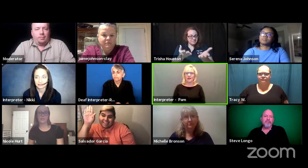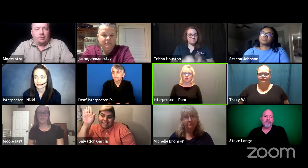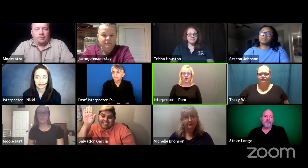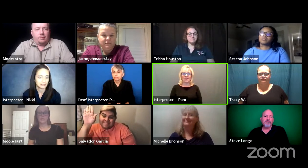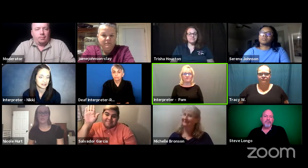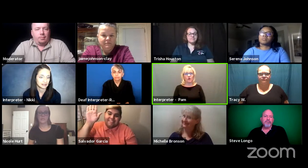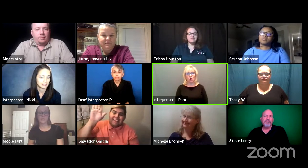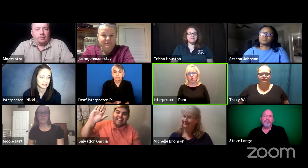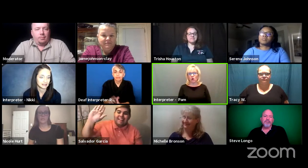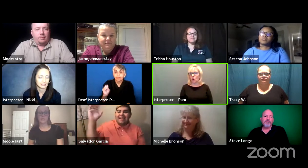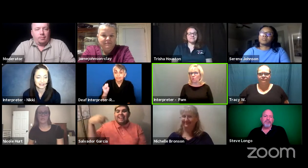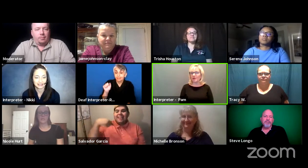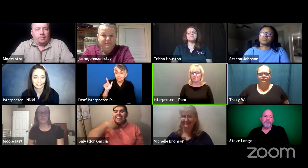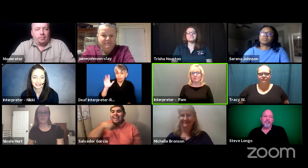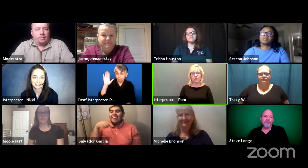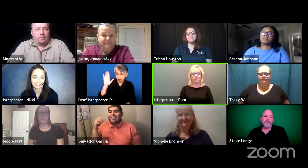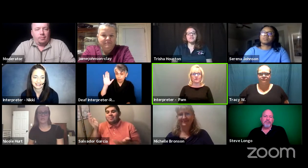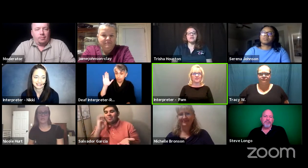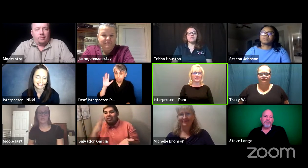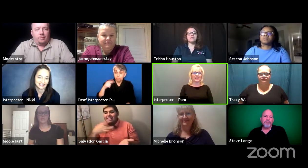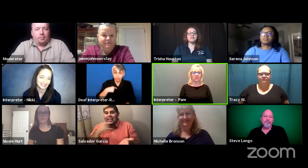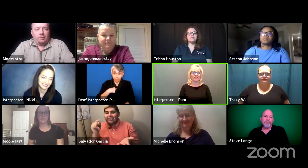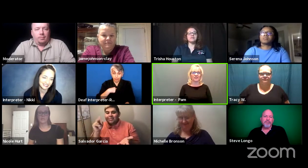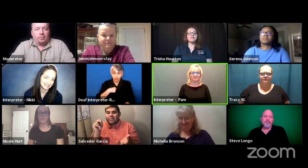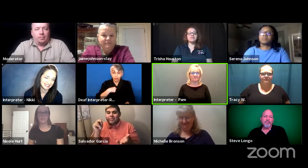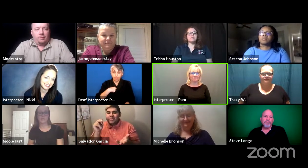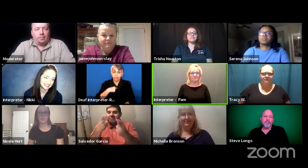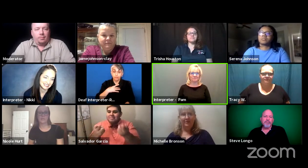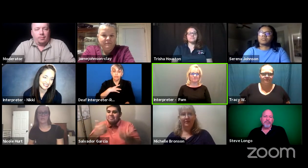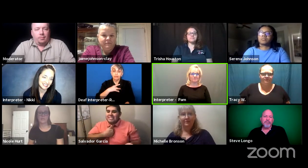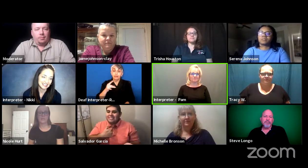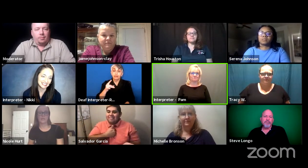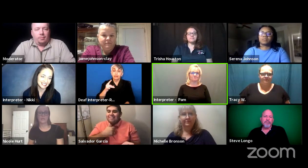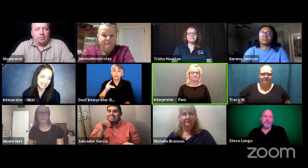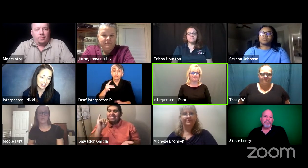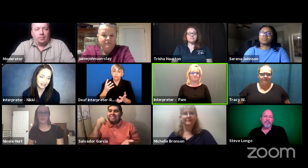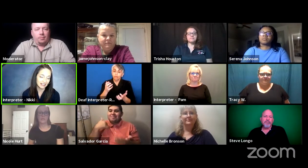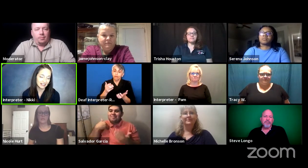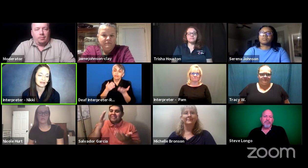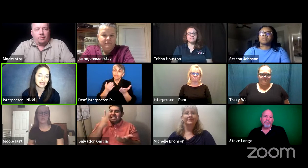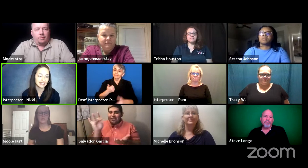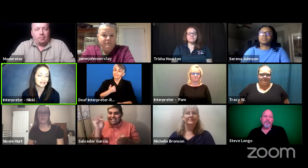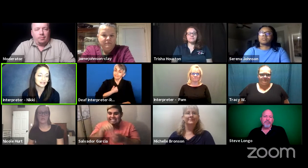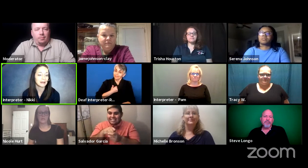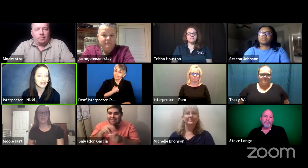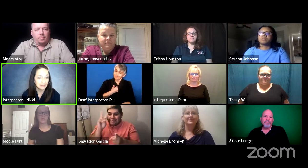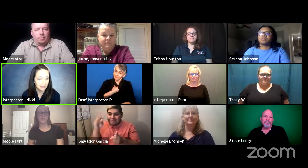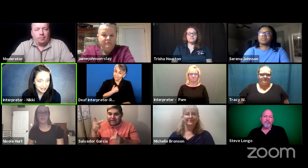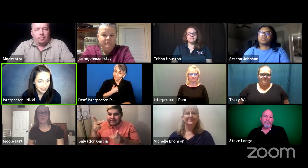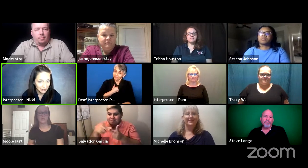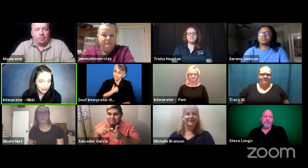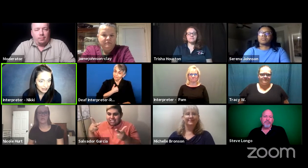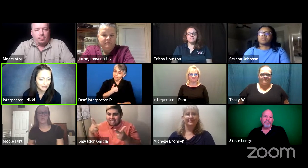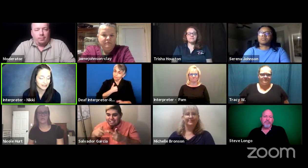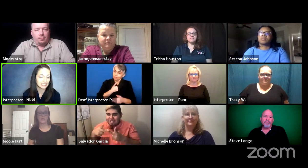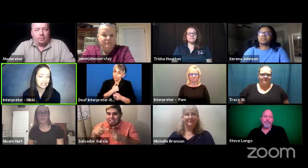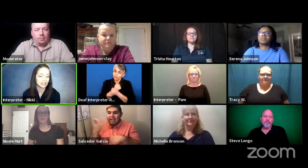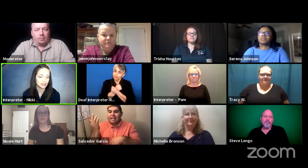So I have opened up the floor for discussion. This is Sal. I would like to nominate myself. I'm definitely interested in